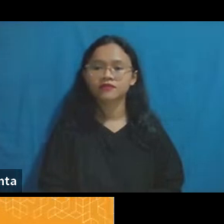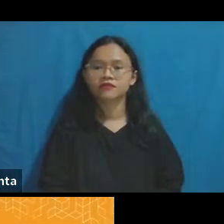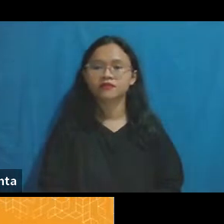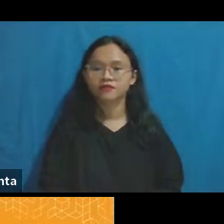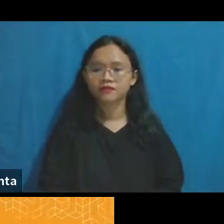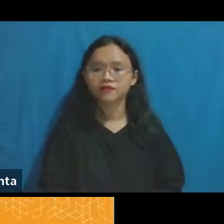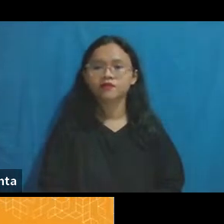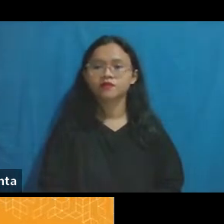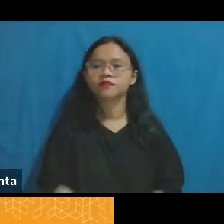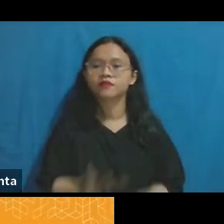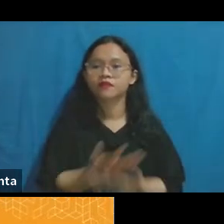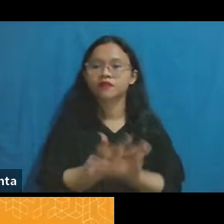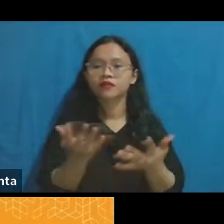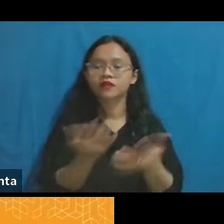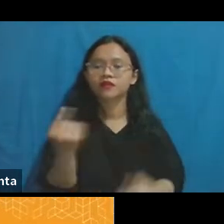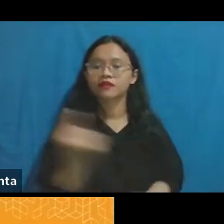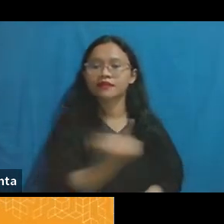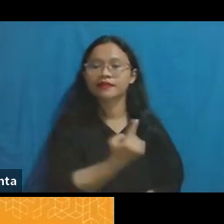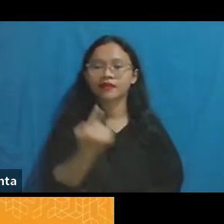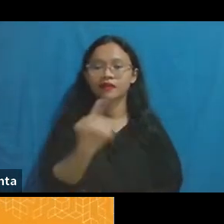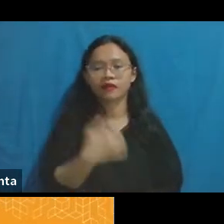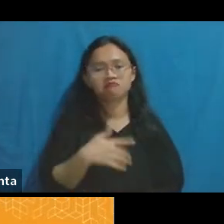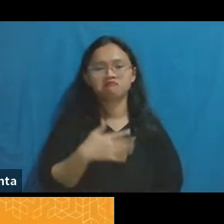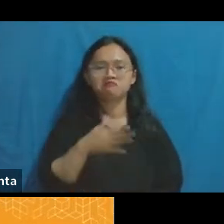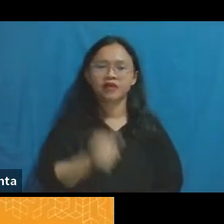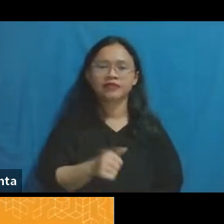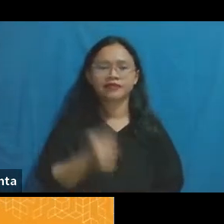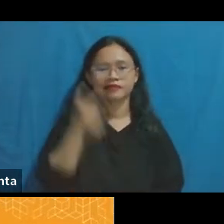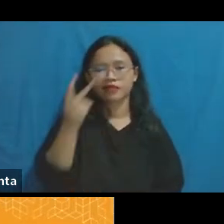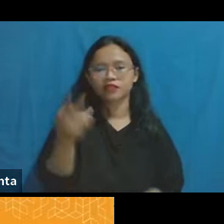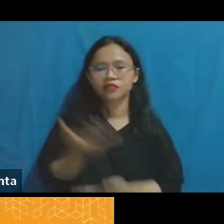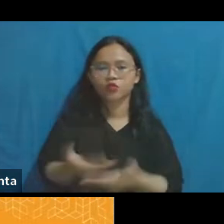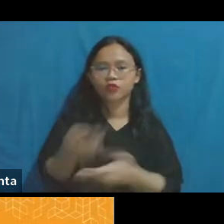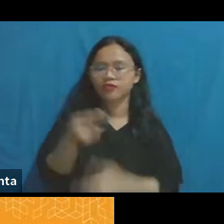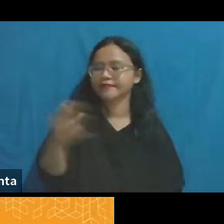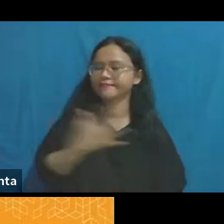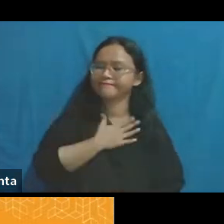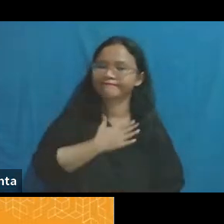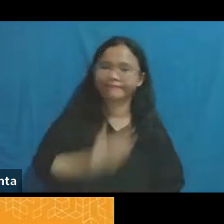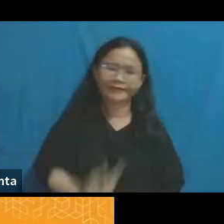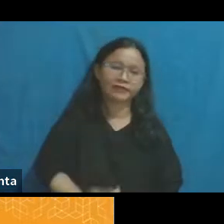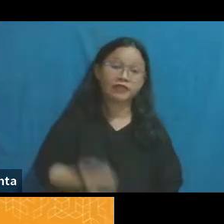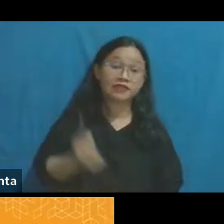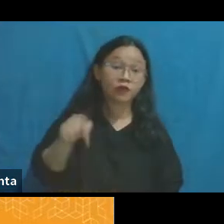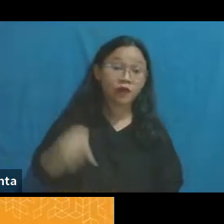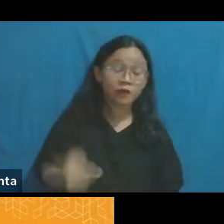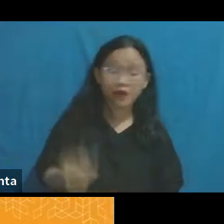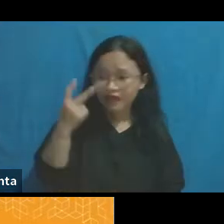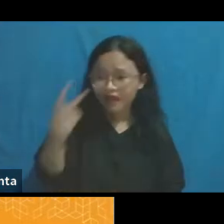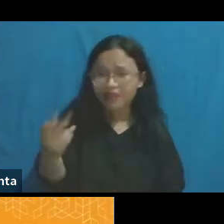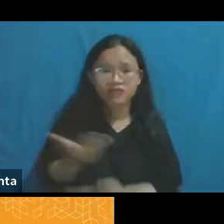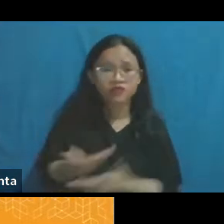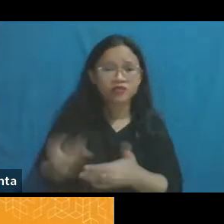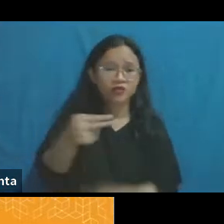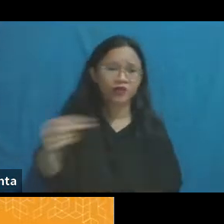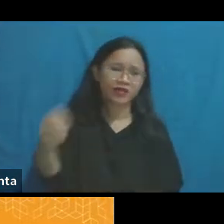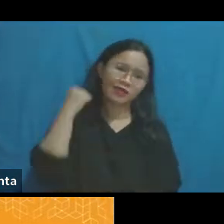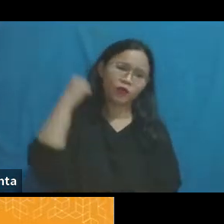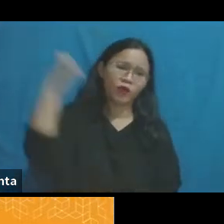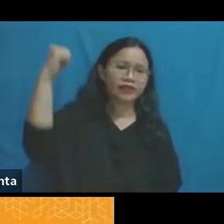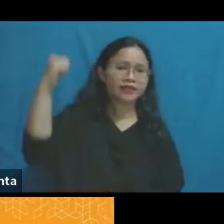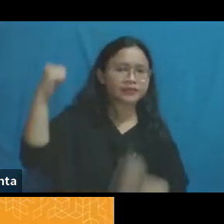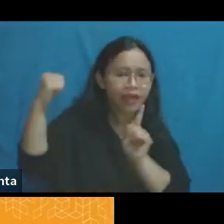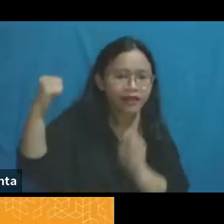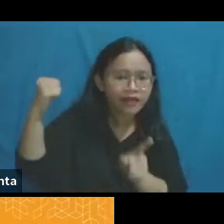how can they close their eyes about the situation that's still happening, the military, and then the